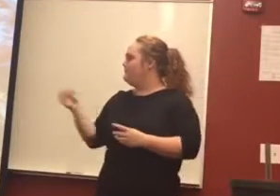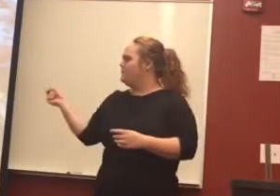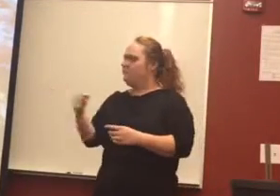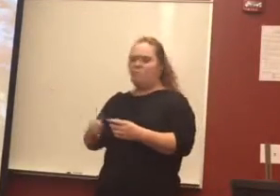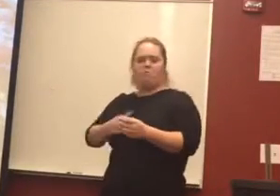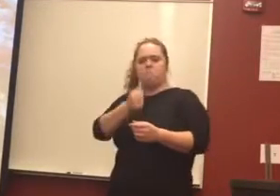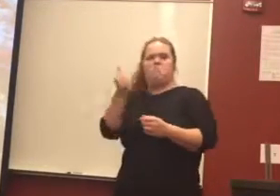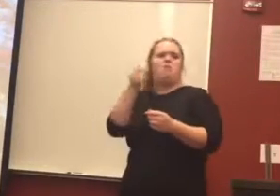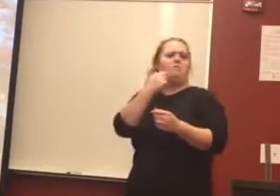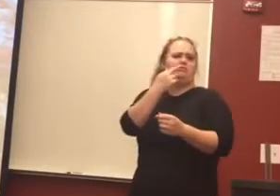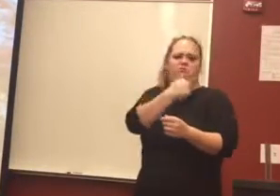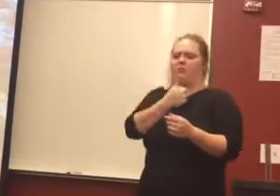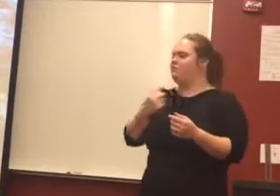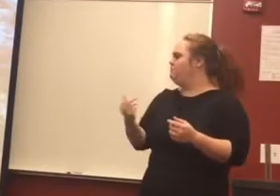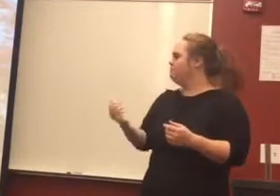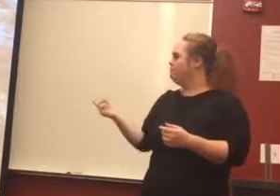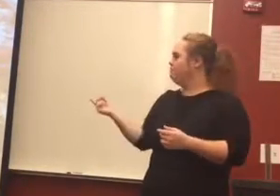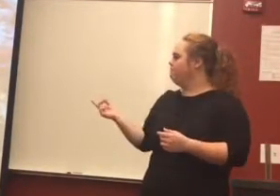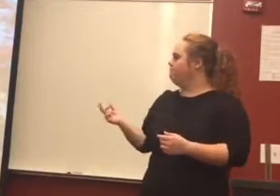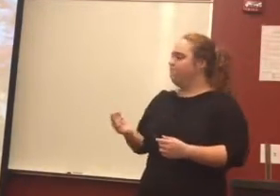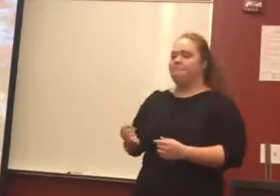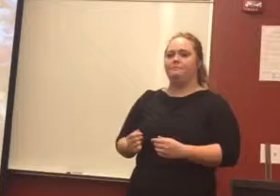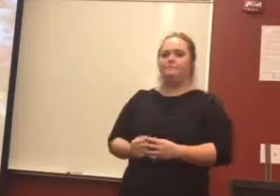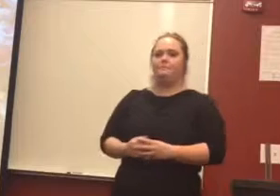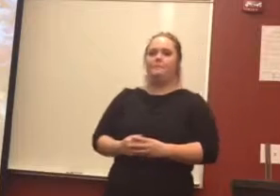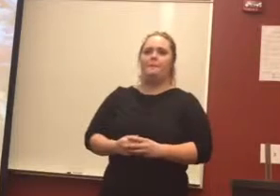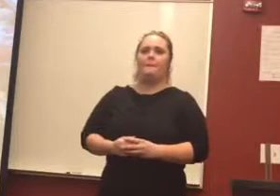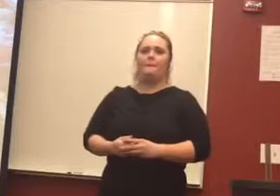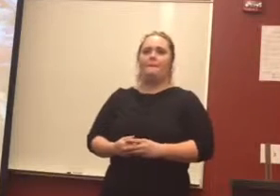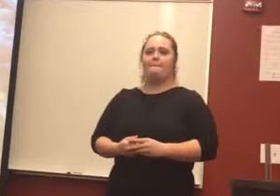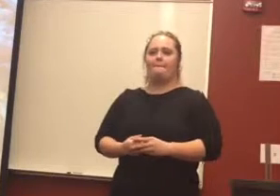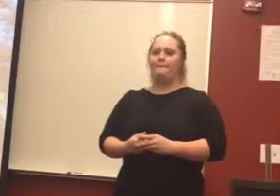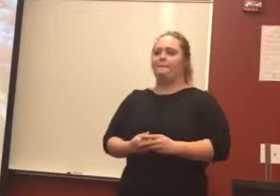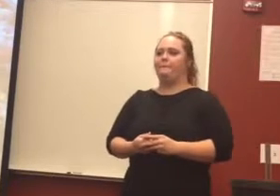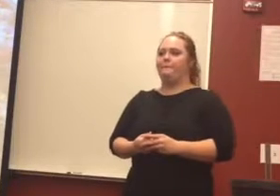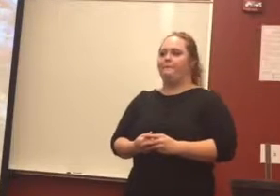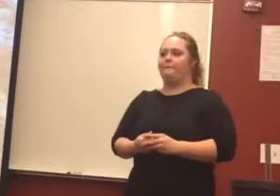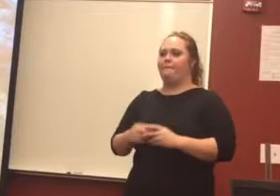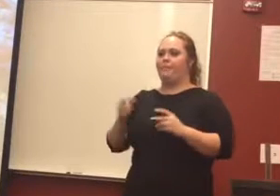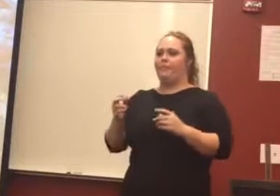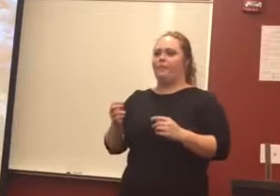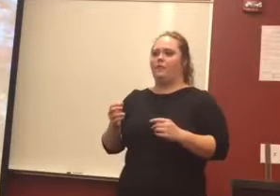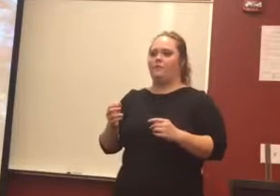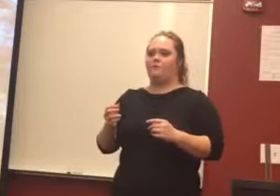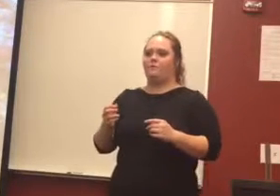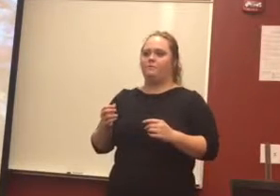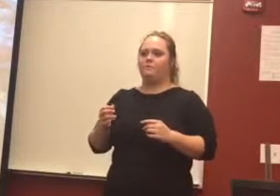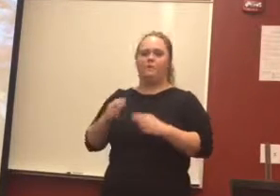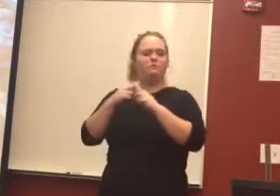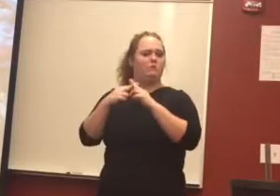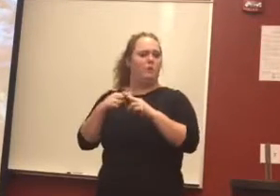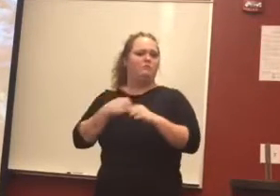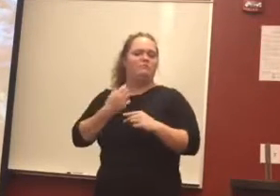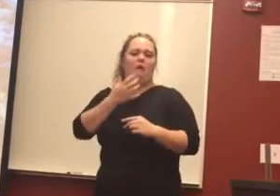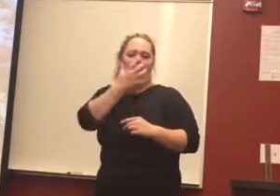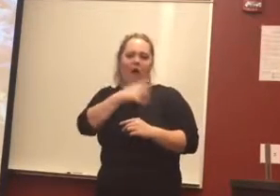but you basically pick what you want to go into this almost stew. Like a